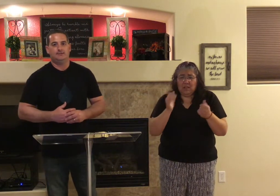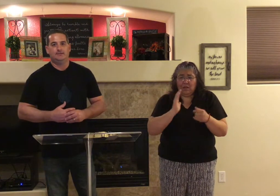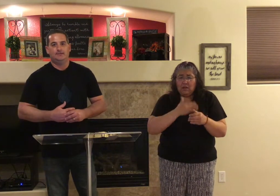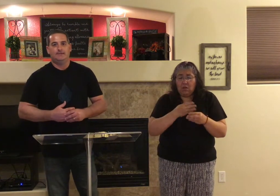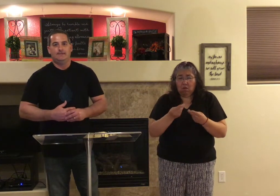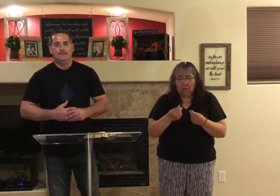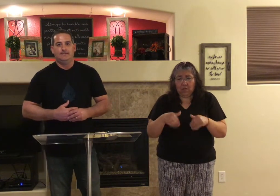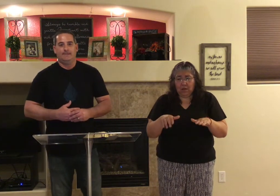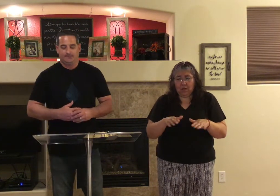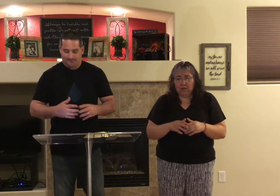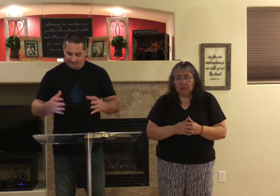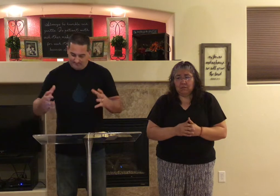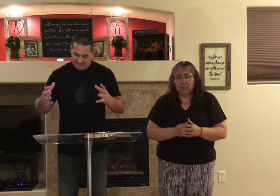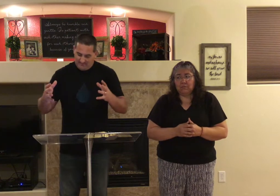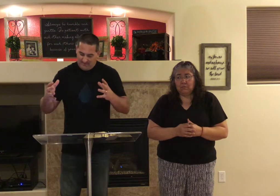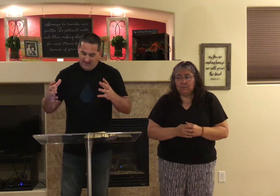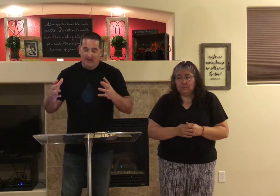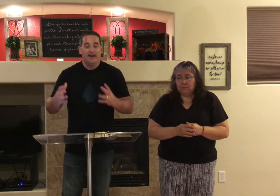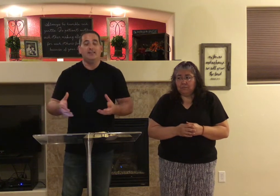land.